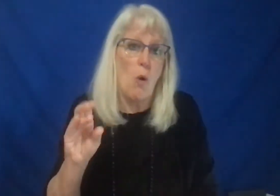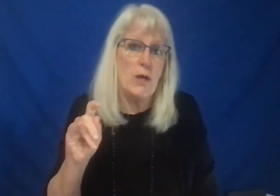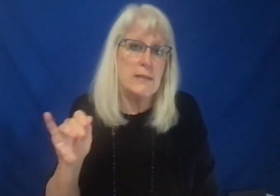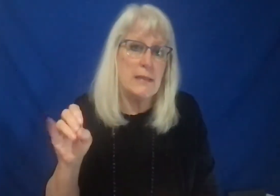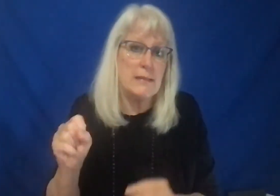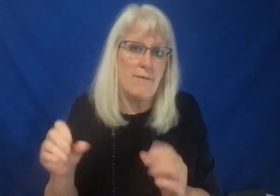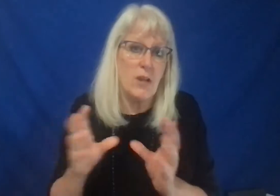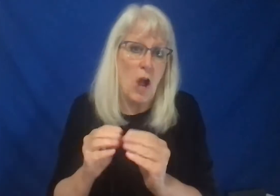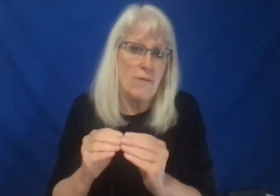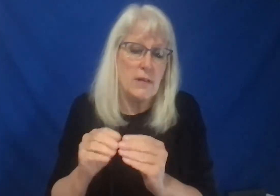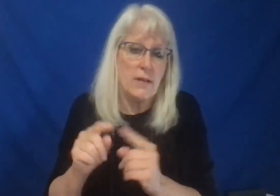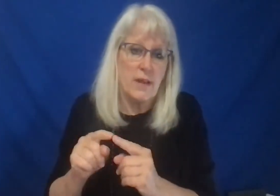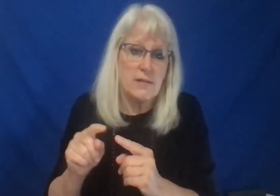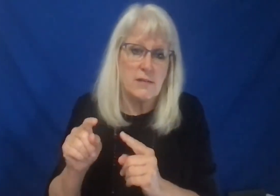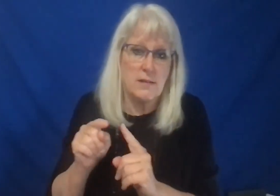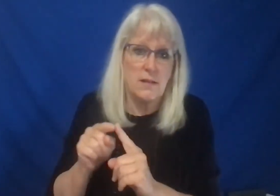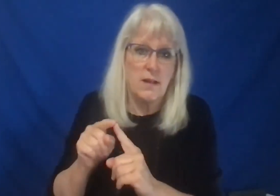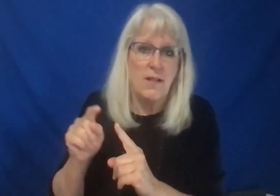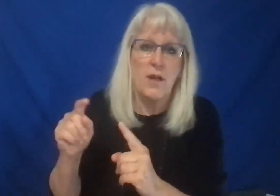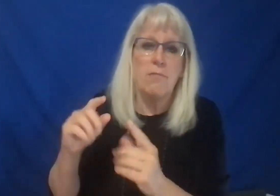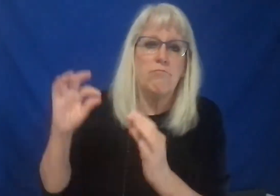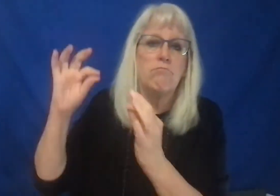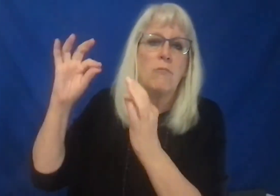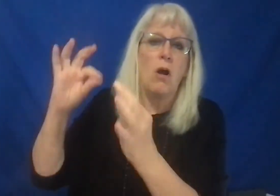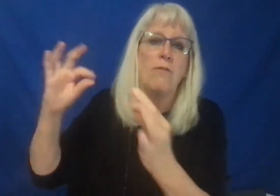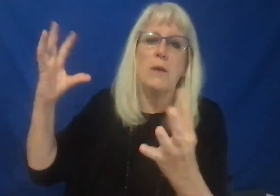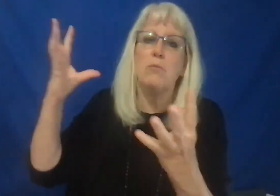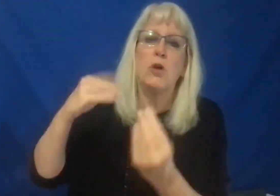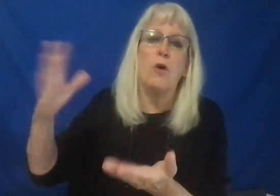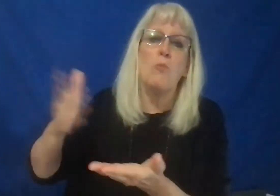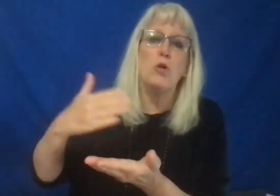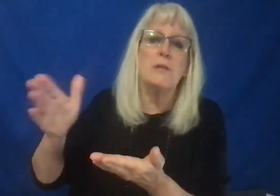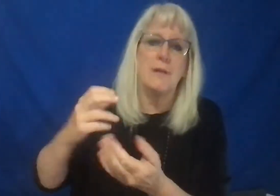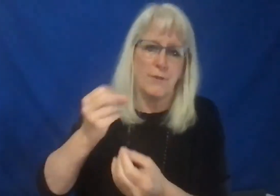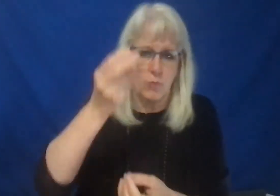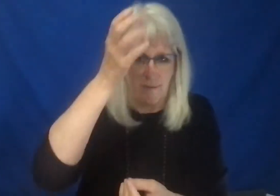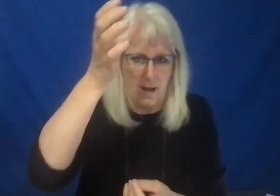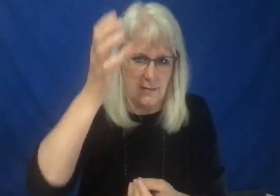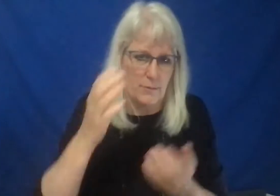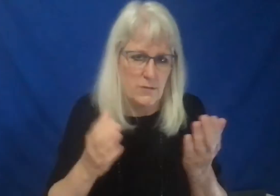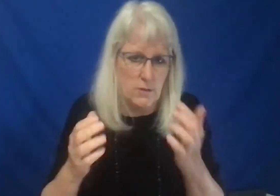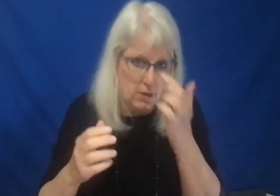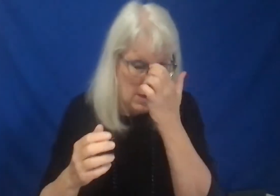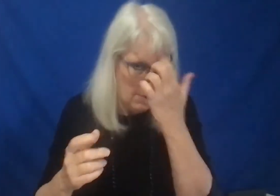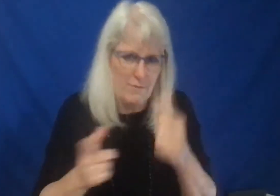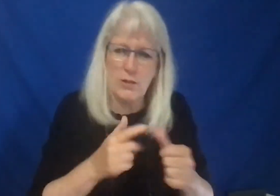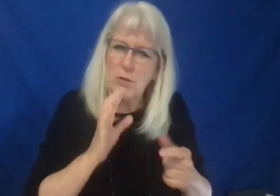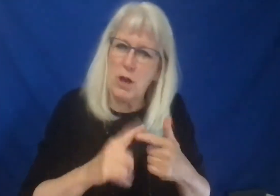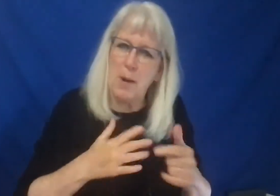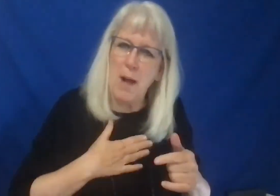the aria of the 12 concepts of service. But I want to tell you just a little bit first about my alcoholism and a little bit about the family